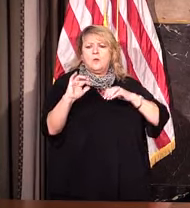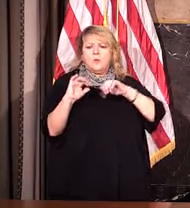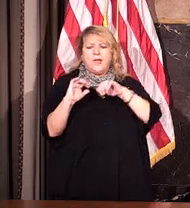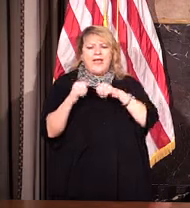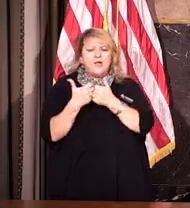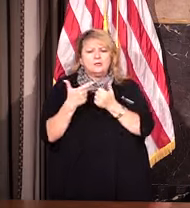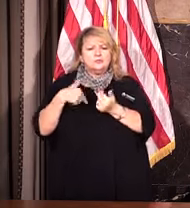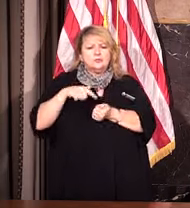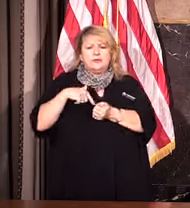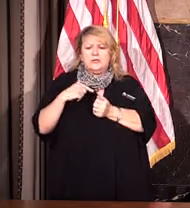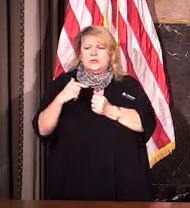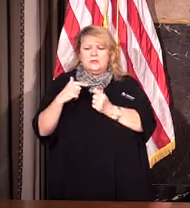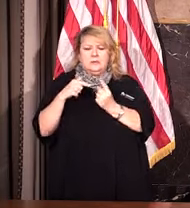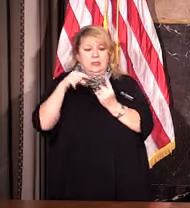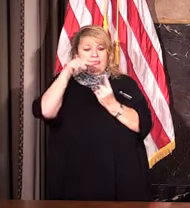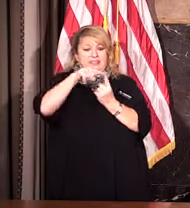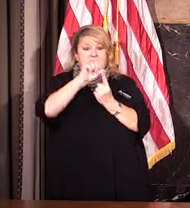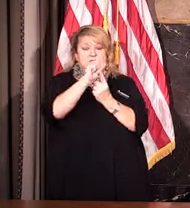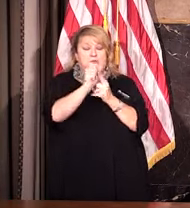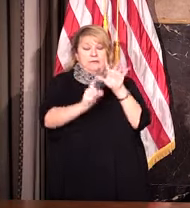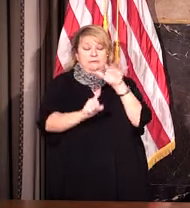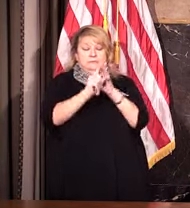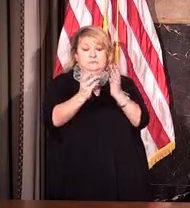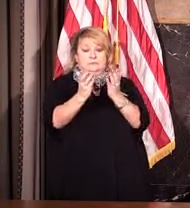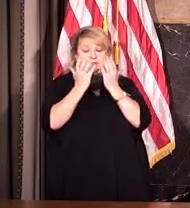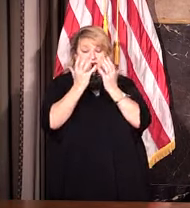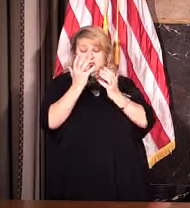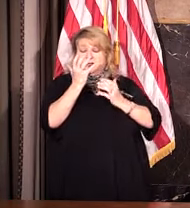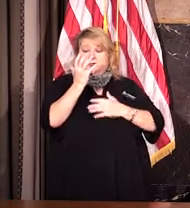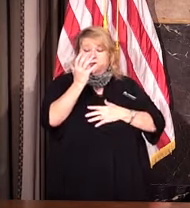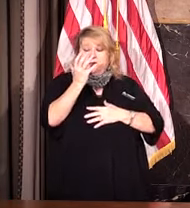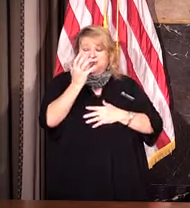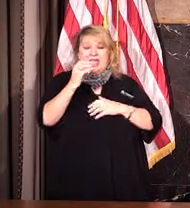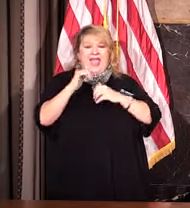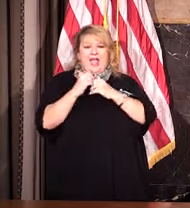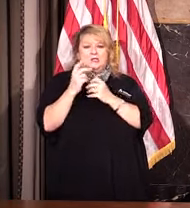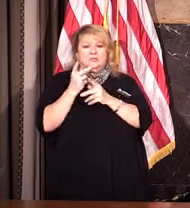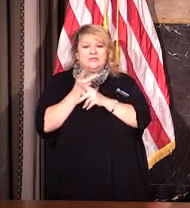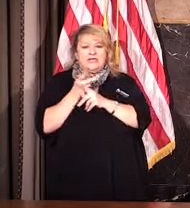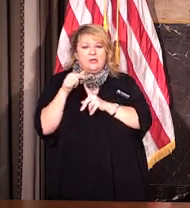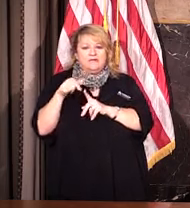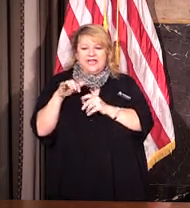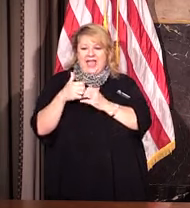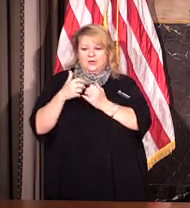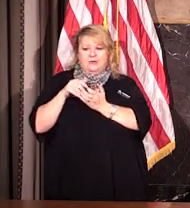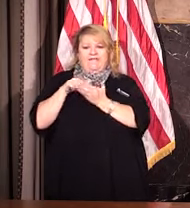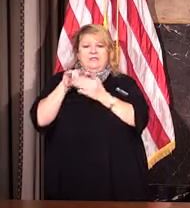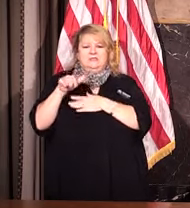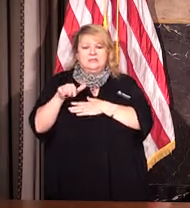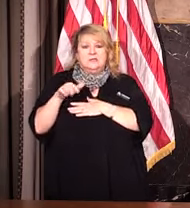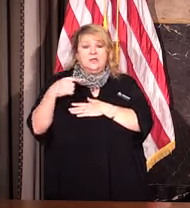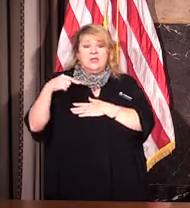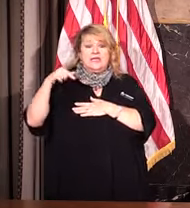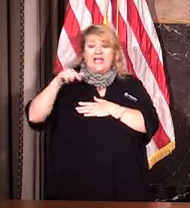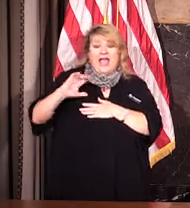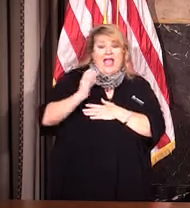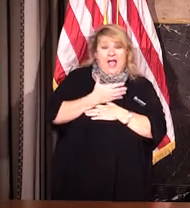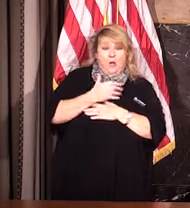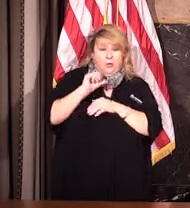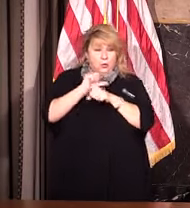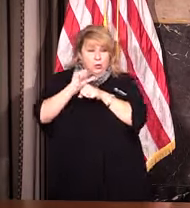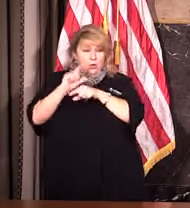reality is this is real. We've taken care of the sickest patients of our entire career. We will continue